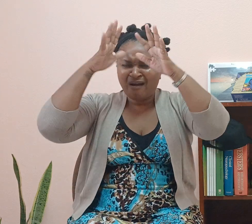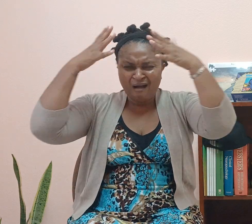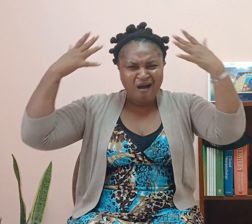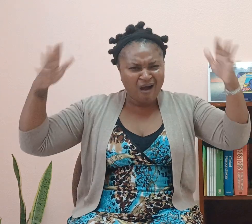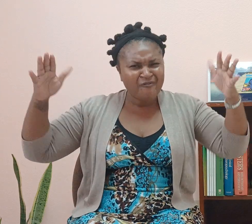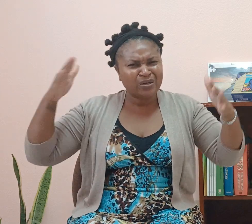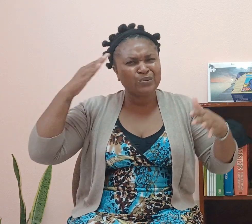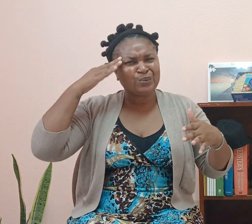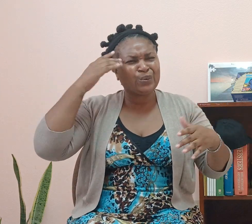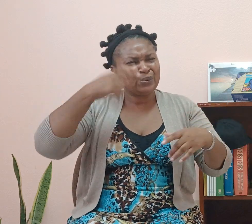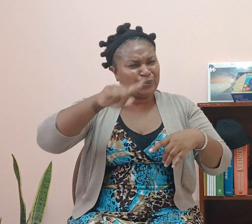need them.